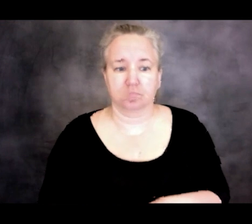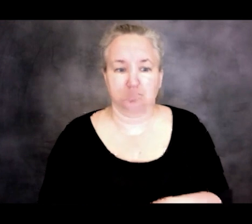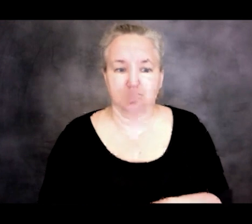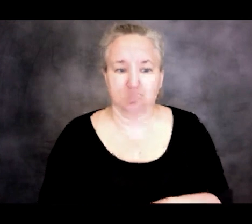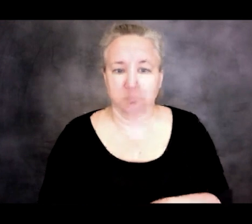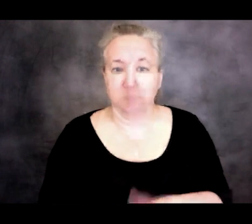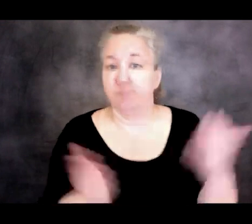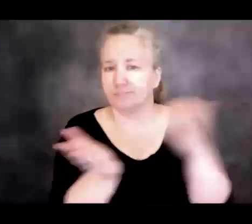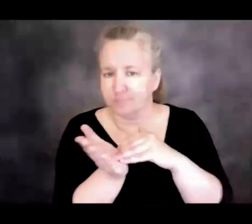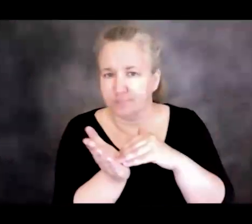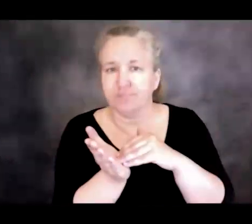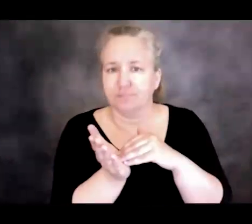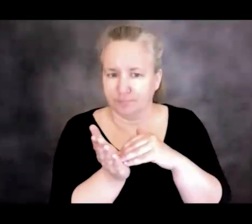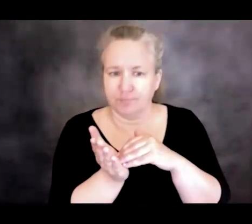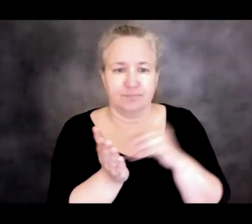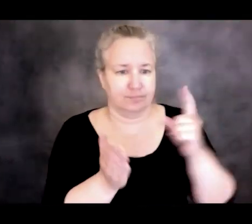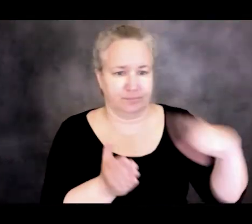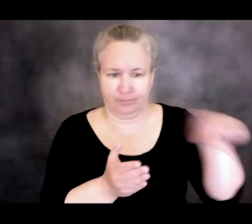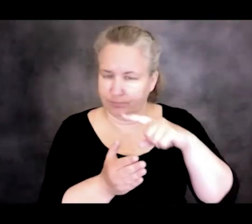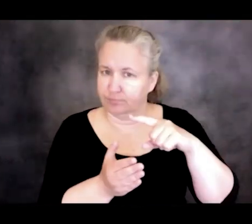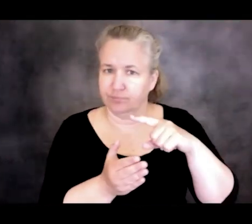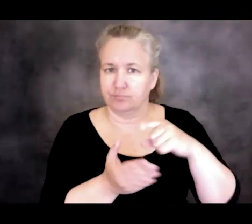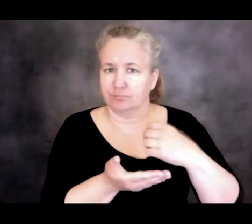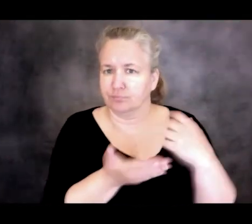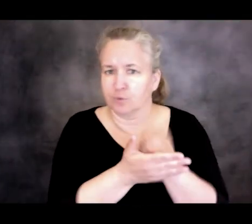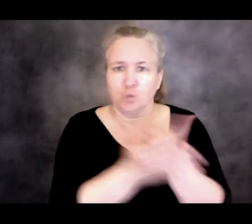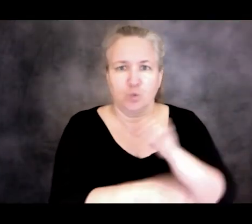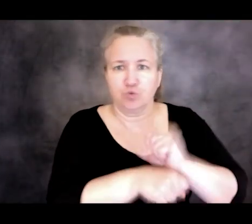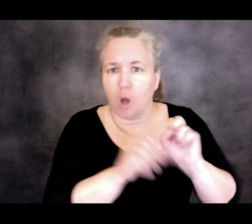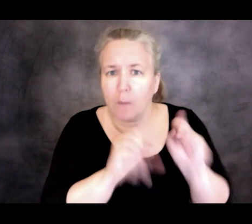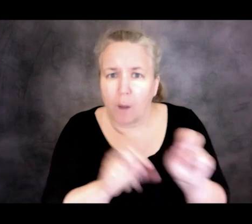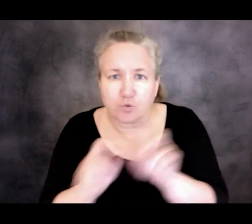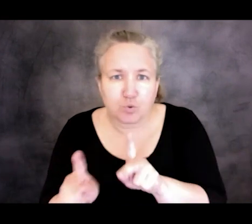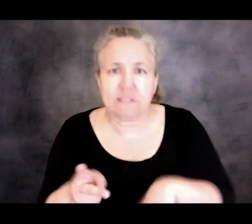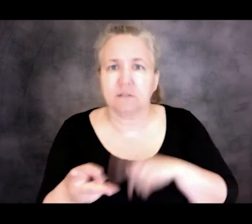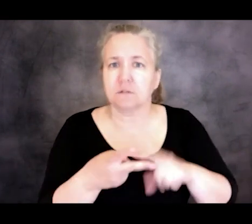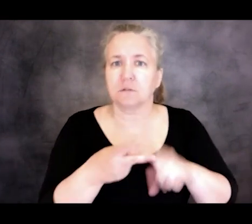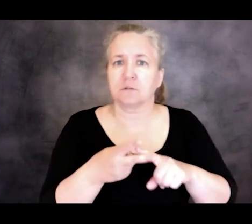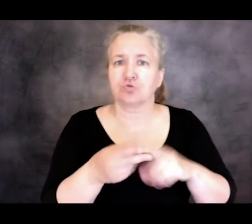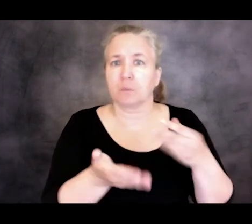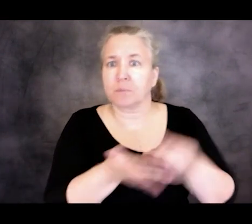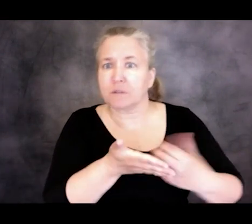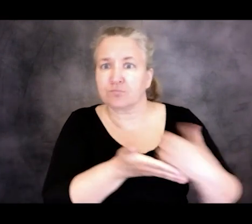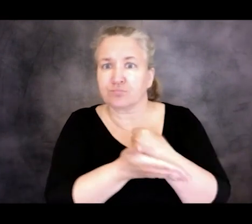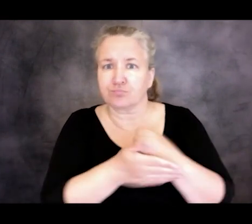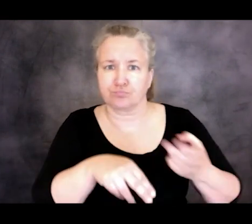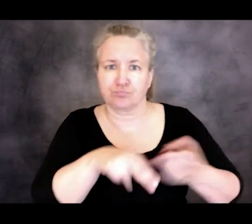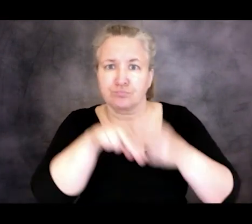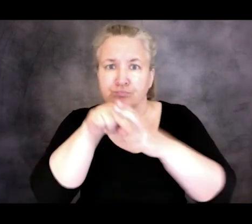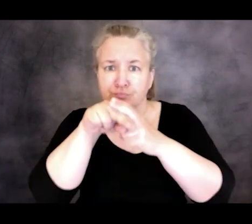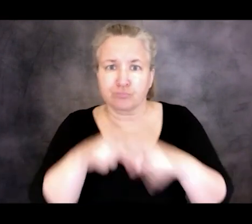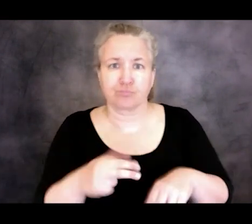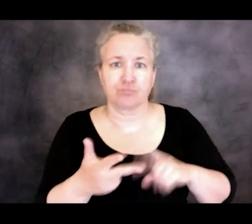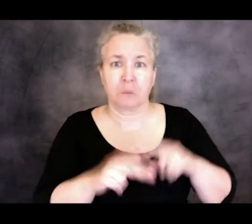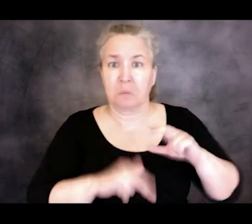were again accessing new job opportunities. They were increasing their earnings. They were starting to build